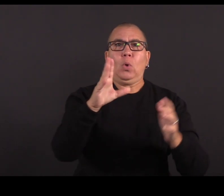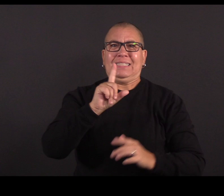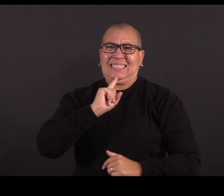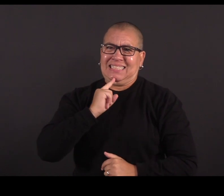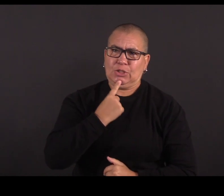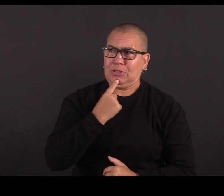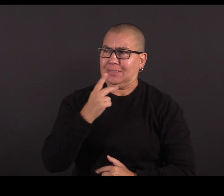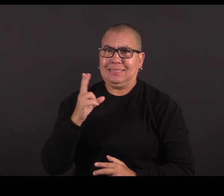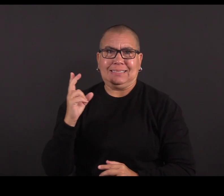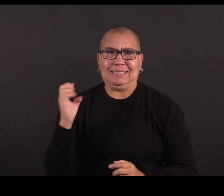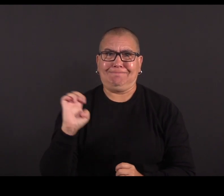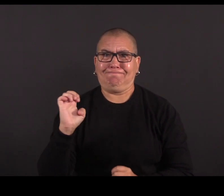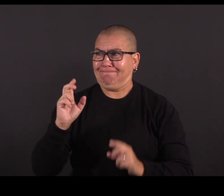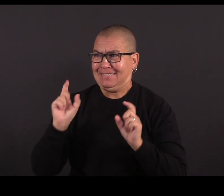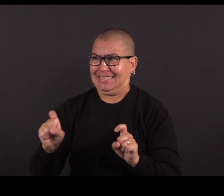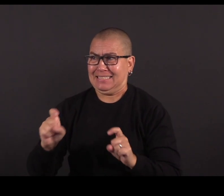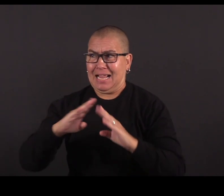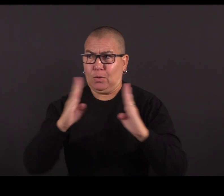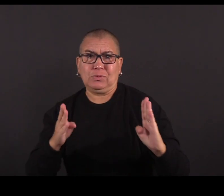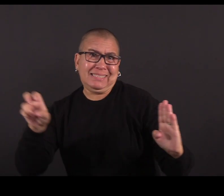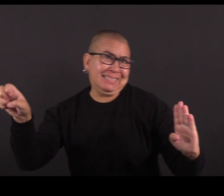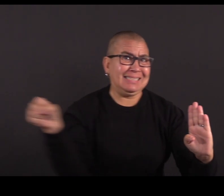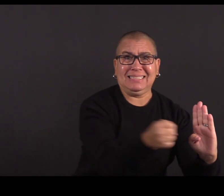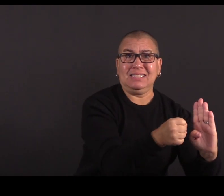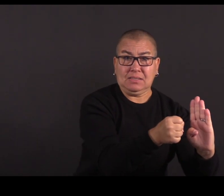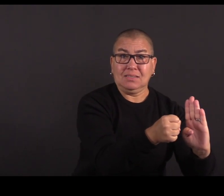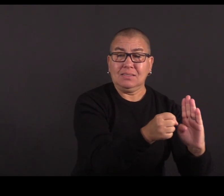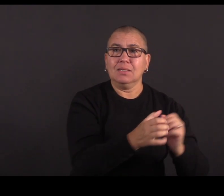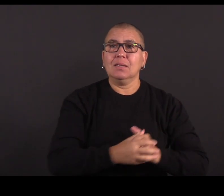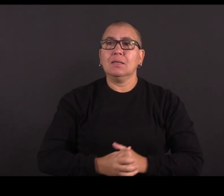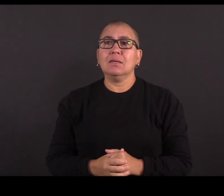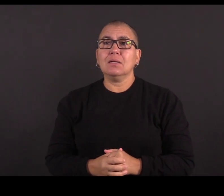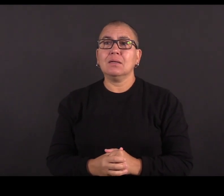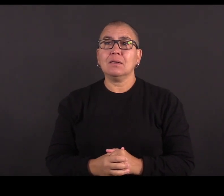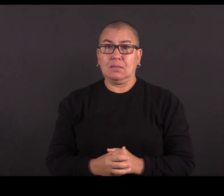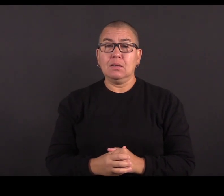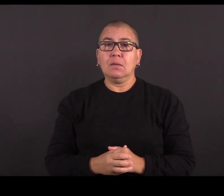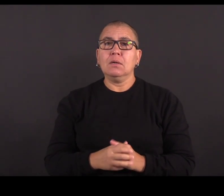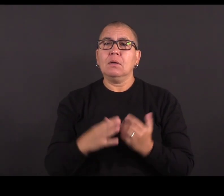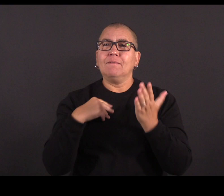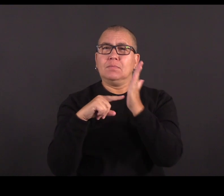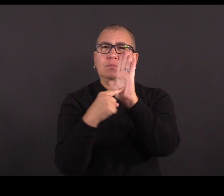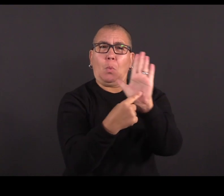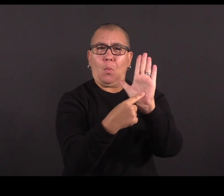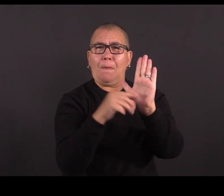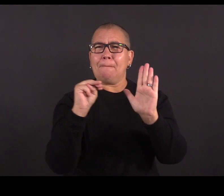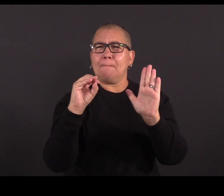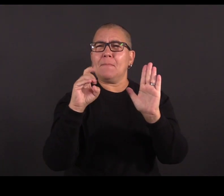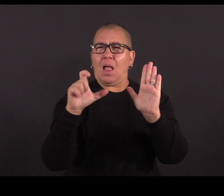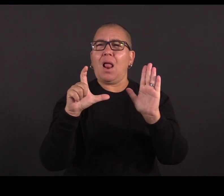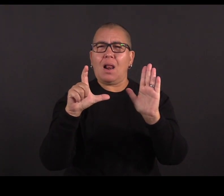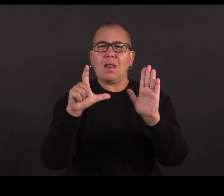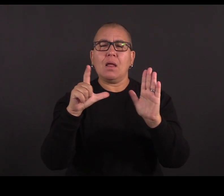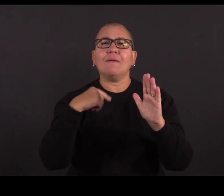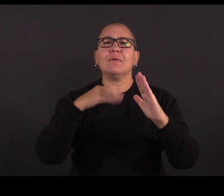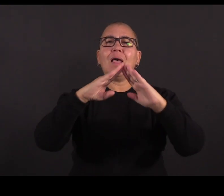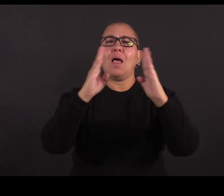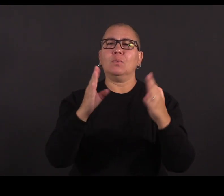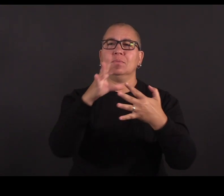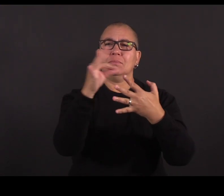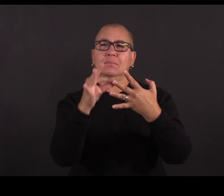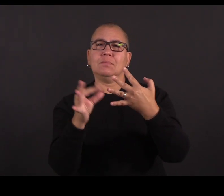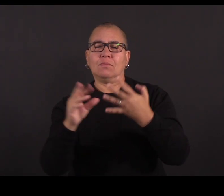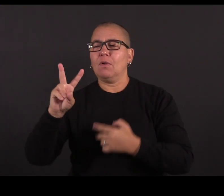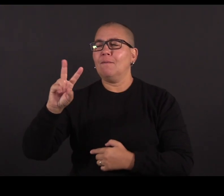Next, the government subsidized models, which include housing choice vouchers, commonly referred to